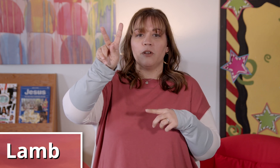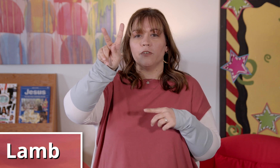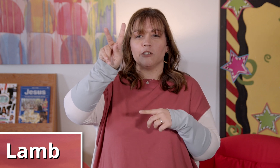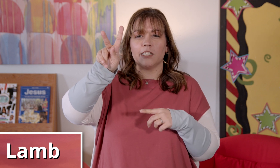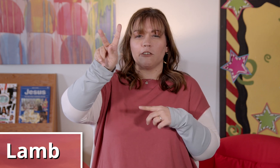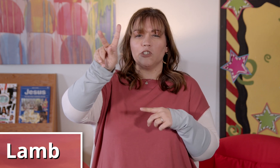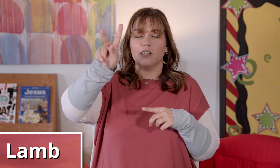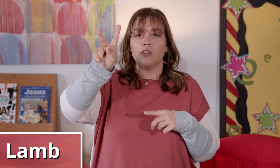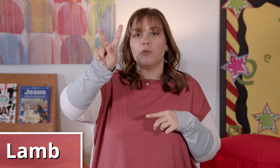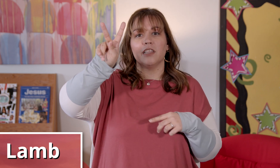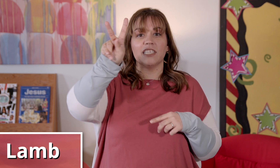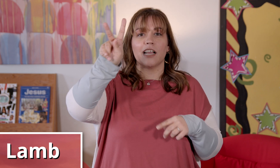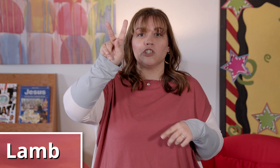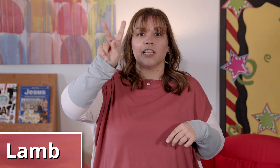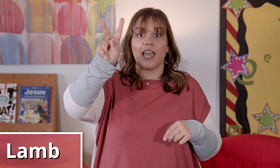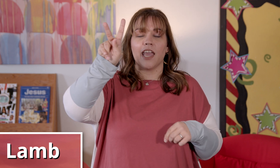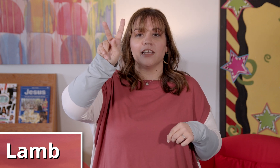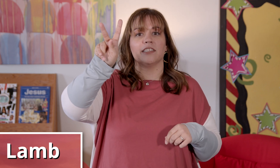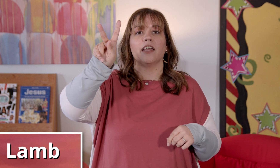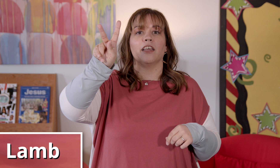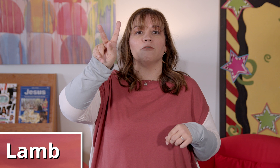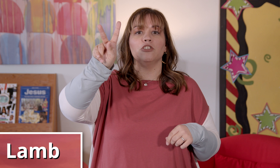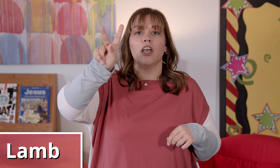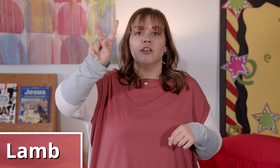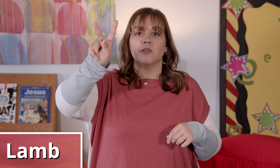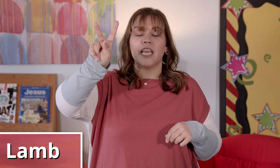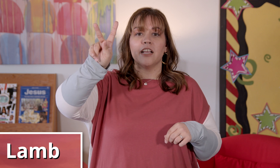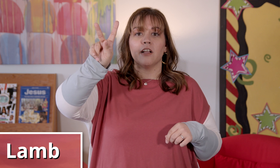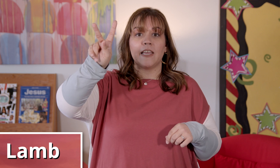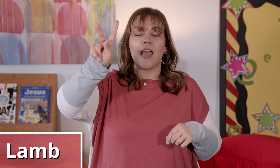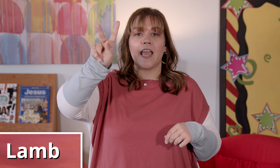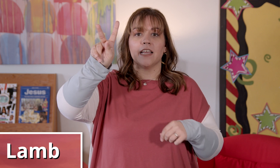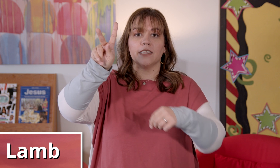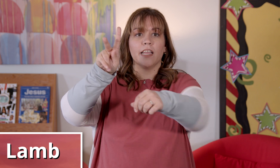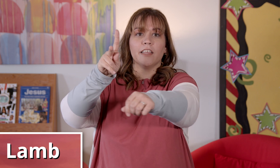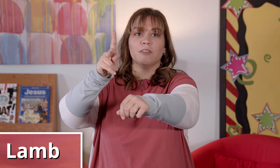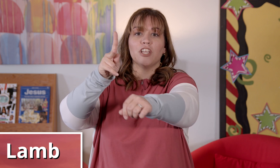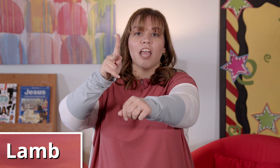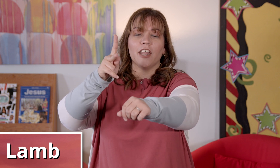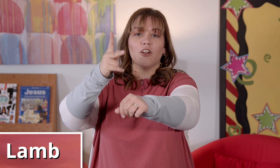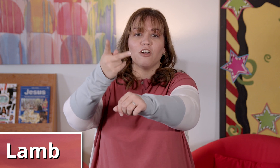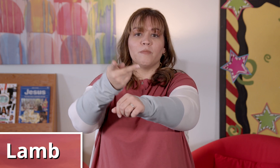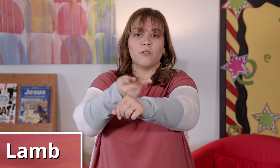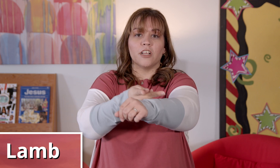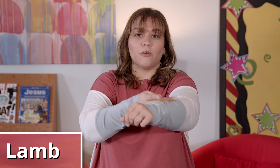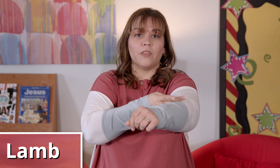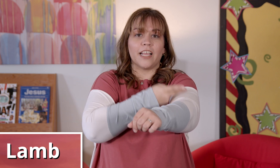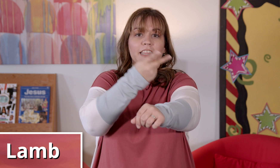finger sticks out just a little bit. This is actually a K in sign language. So we're gonna take our K in a sign language and our arm, and we're gonna go like